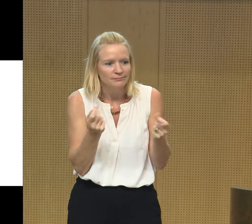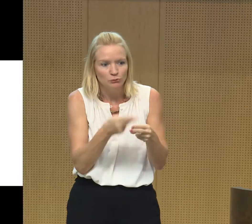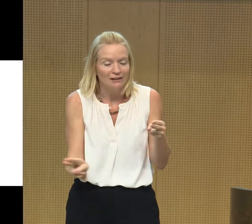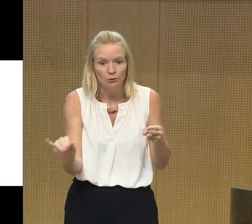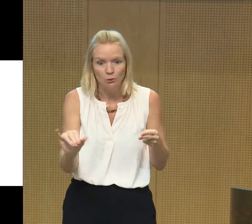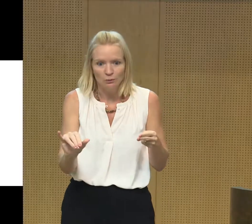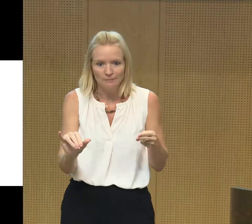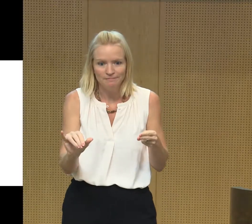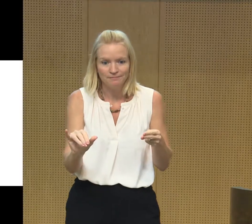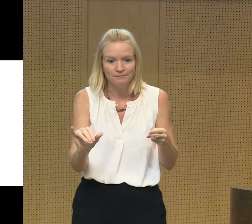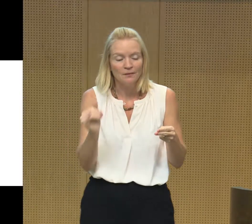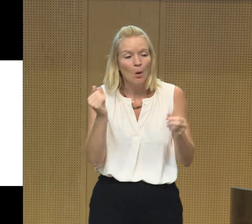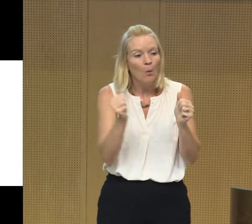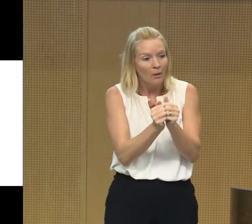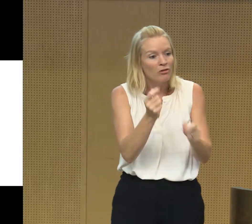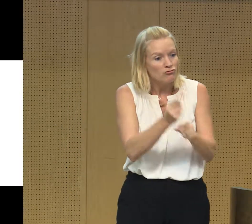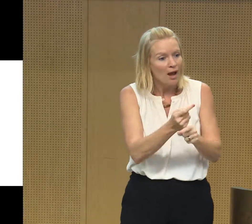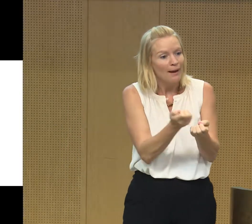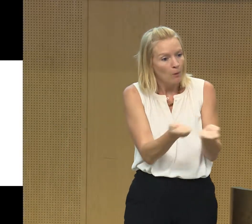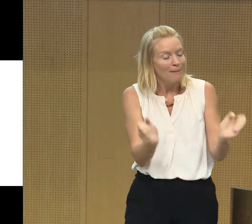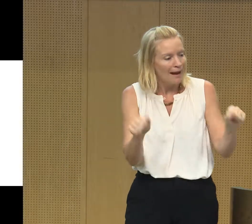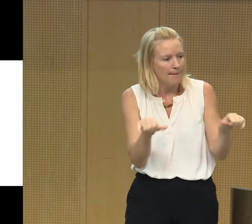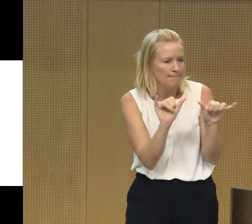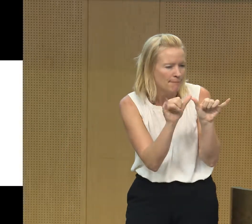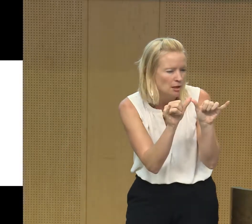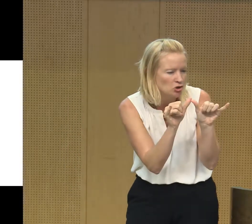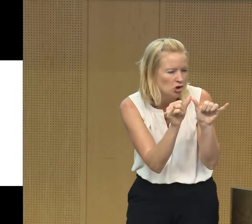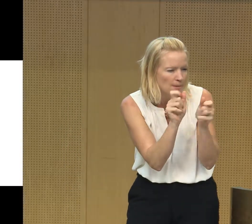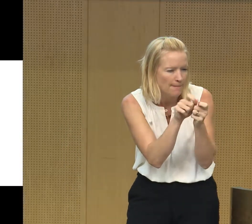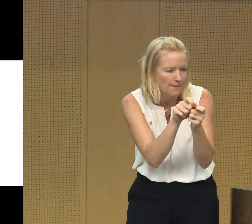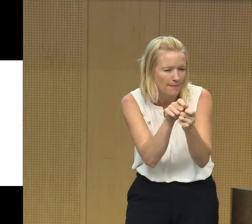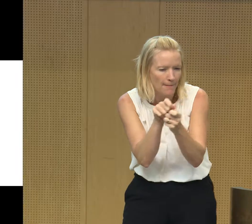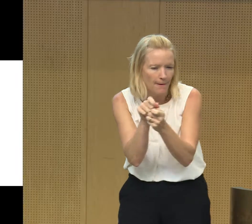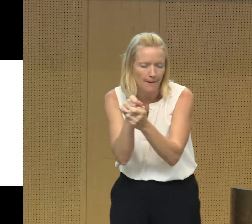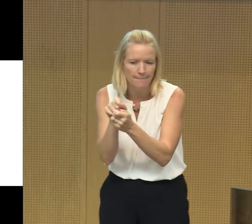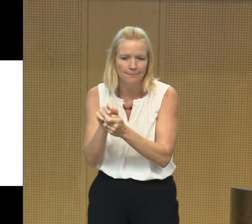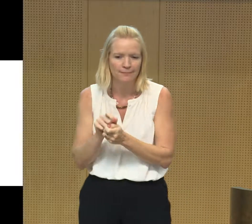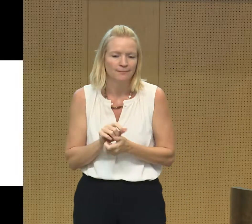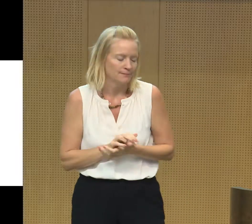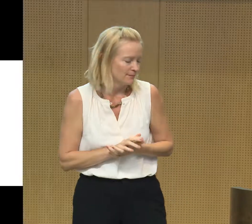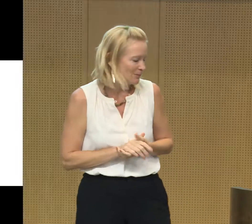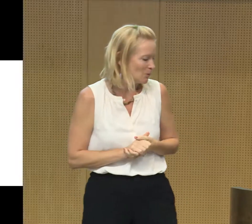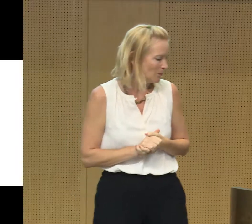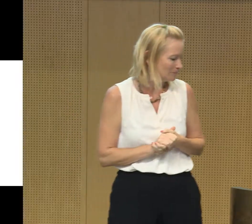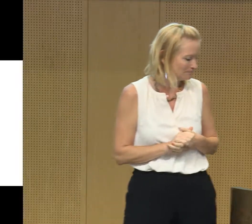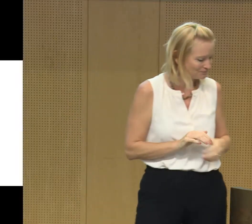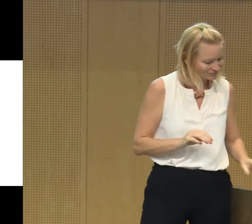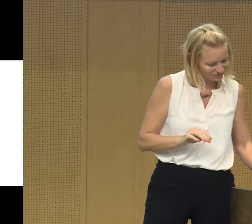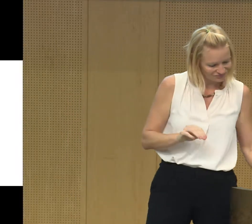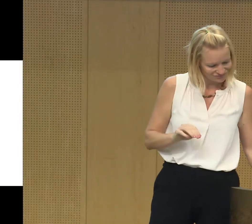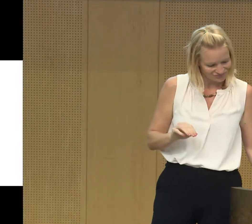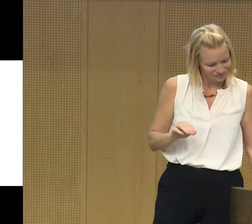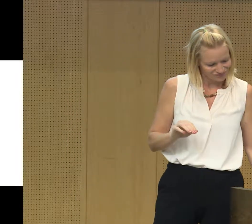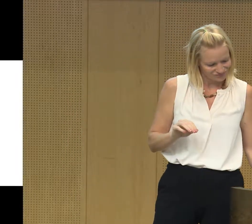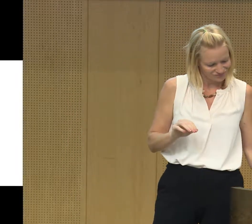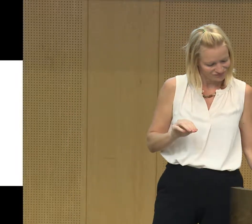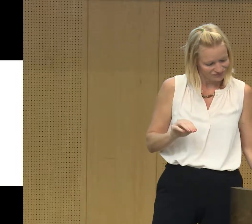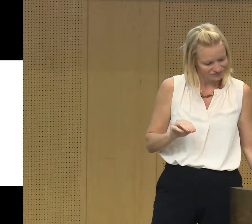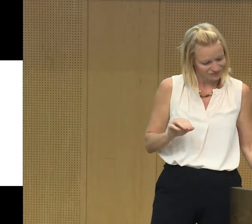emotions. And it only takes a second. And with the right equipment, you can measure that eye movement.